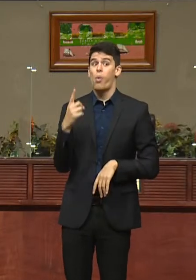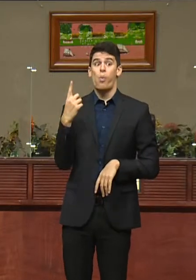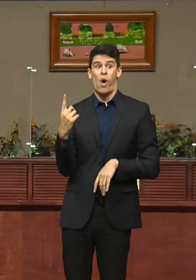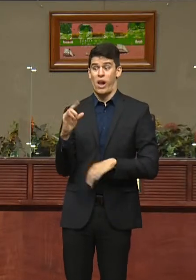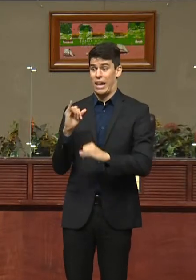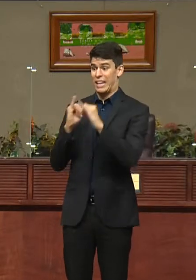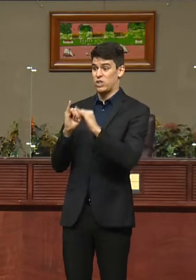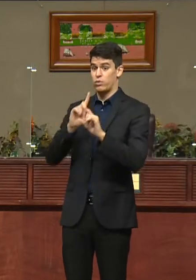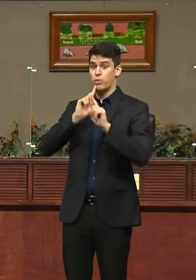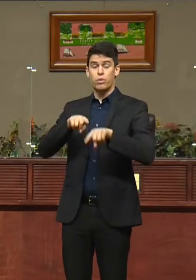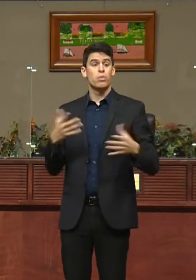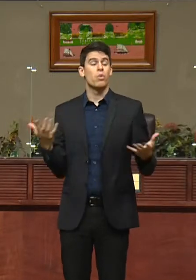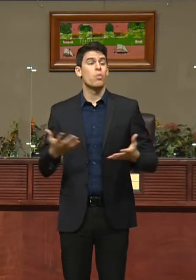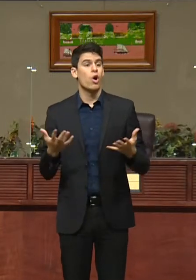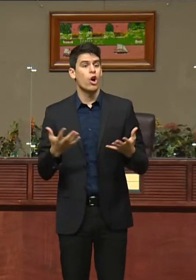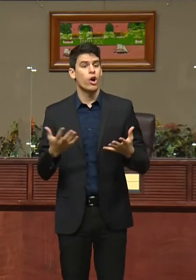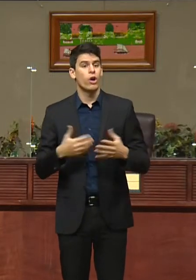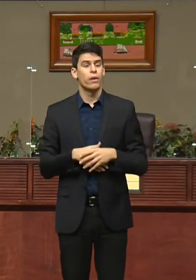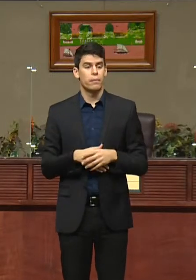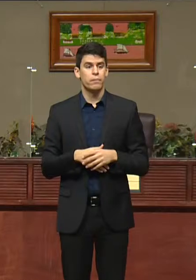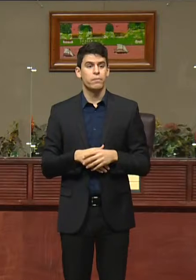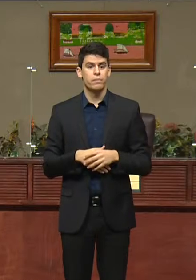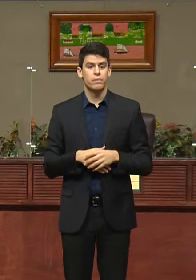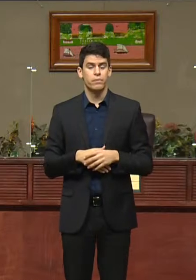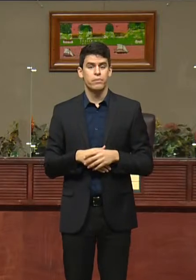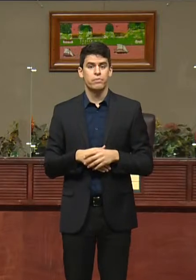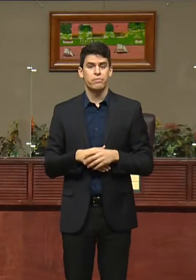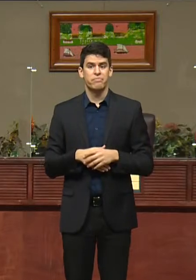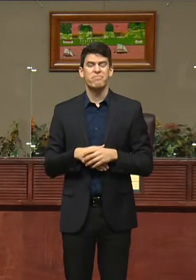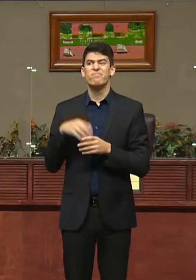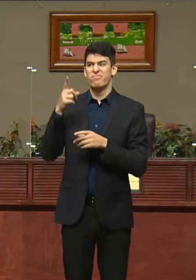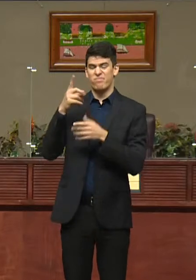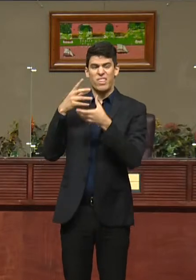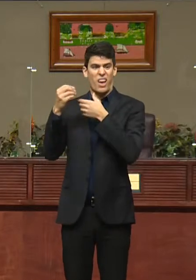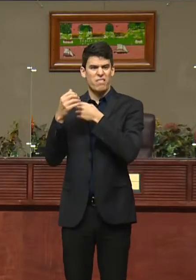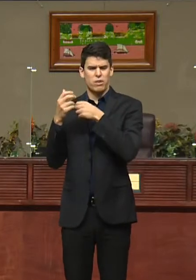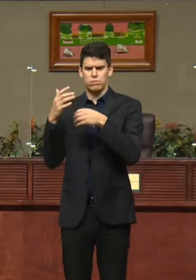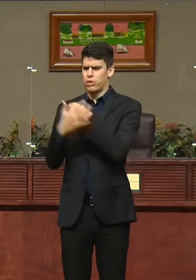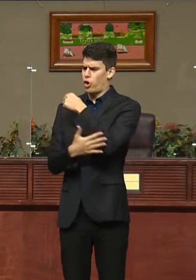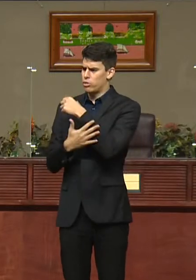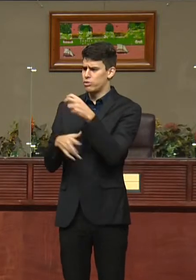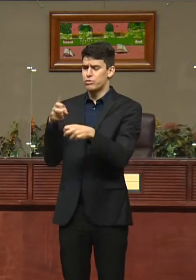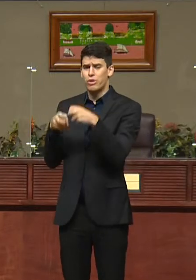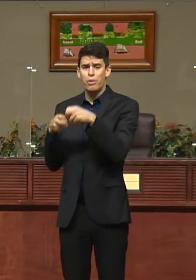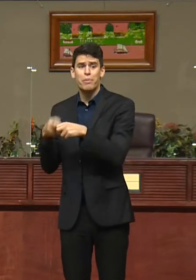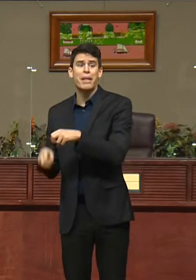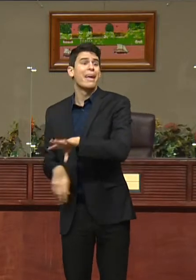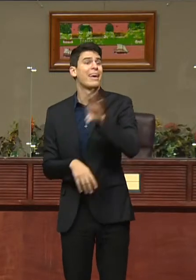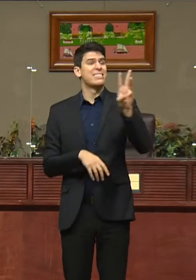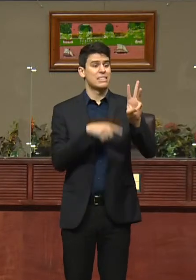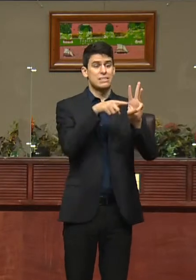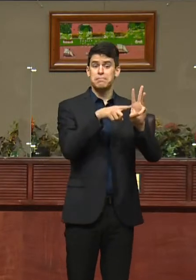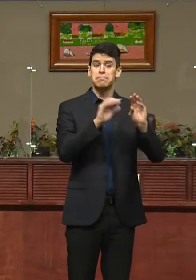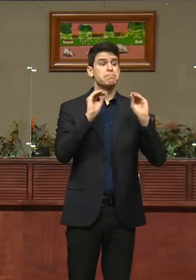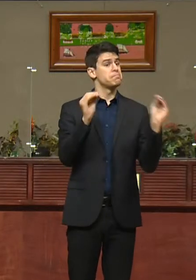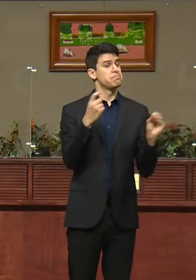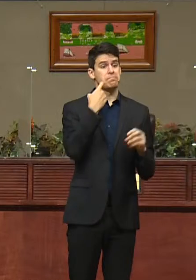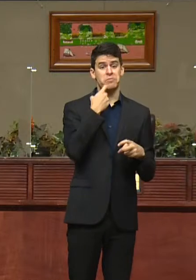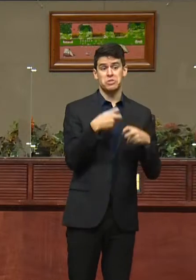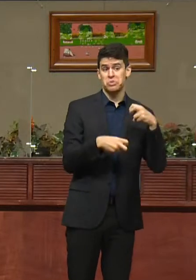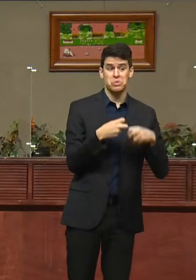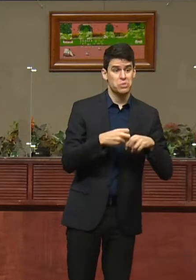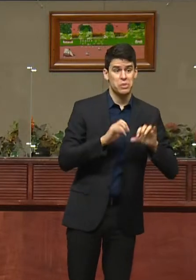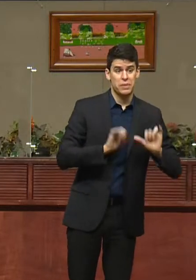reported out of country travel, and 6 reported no recent travel. So if the information